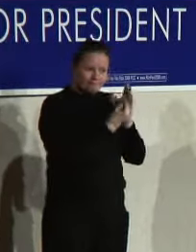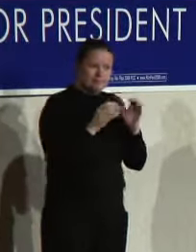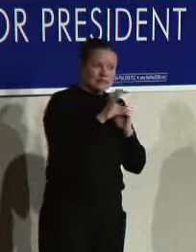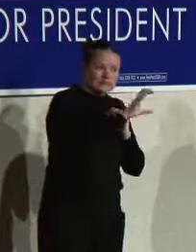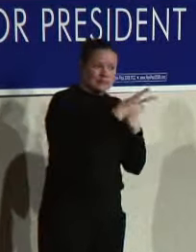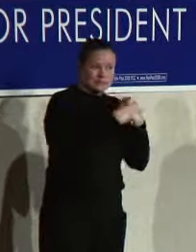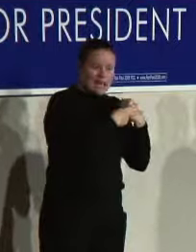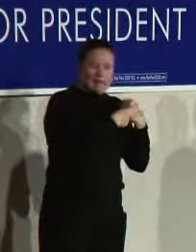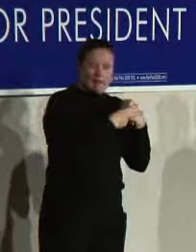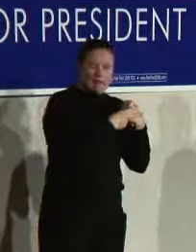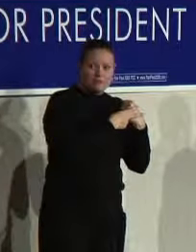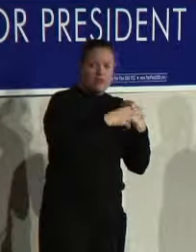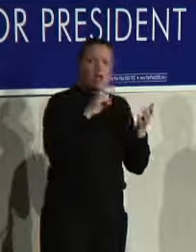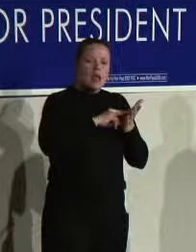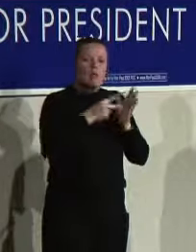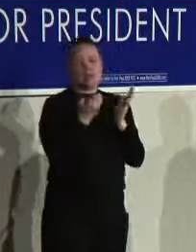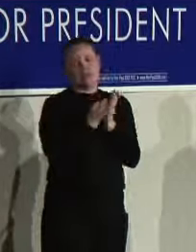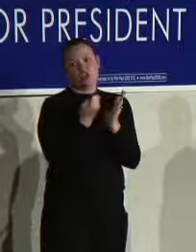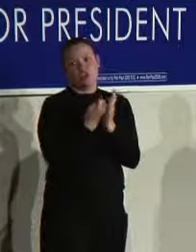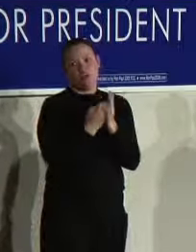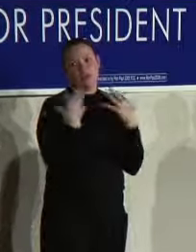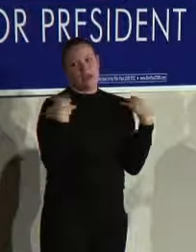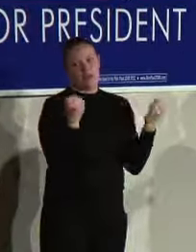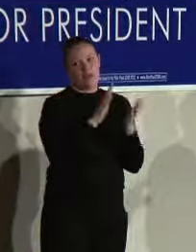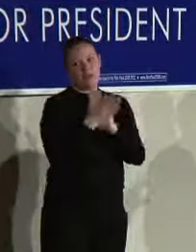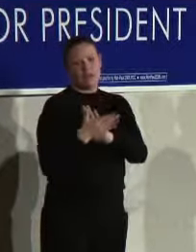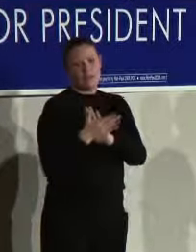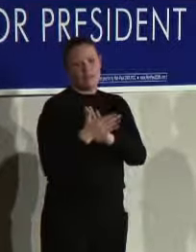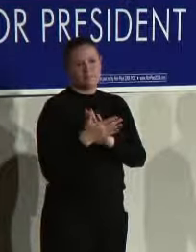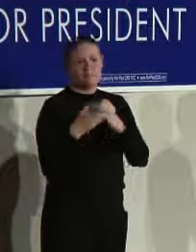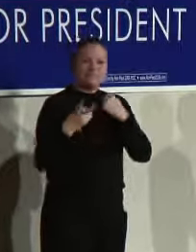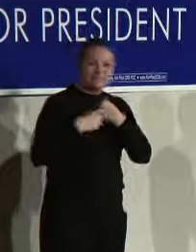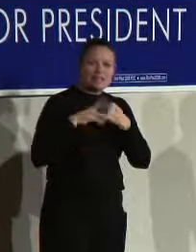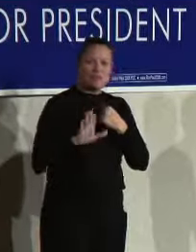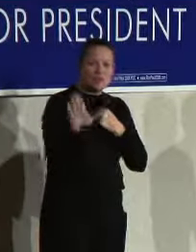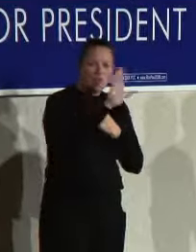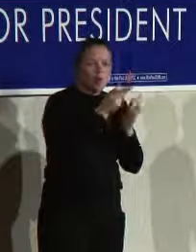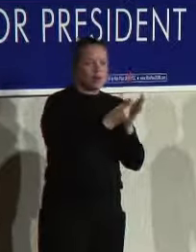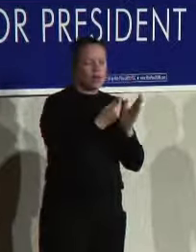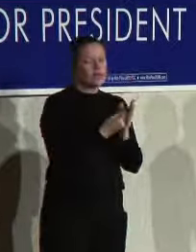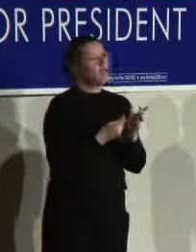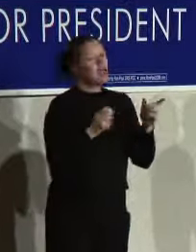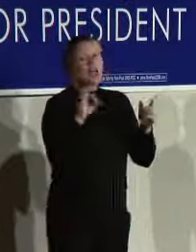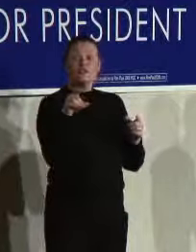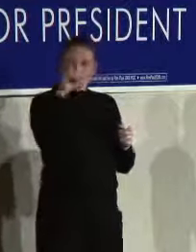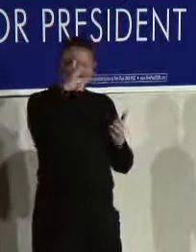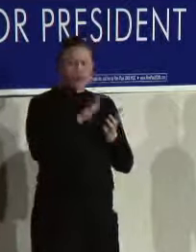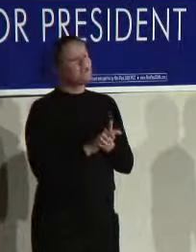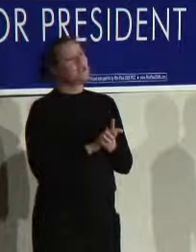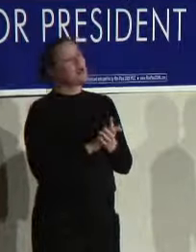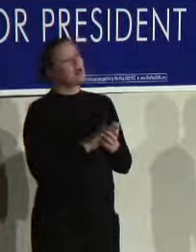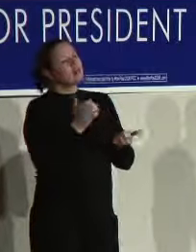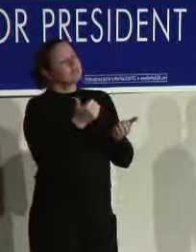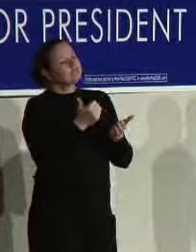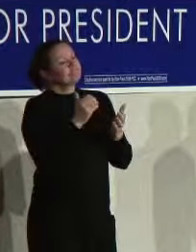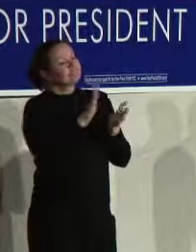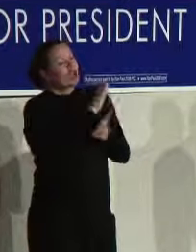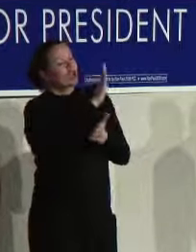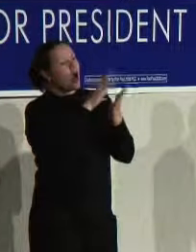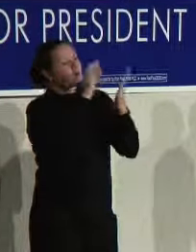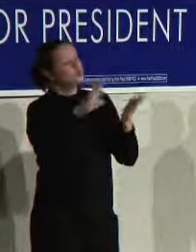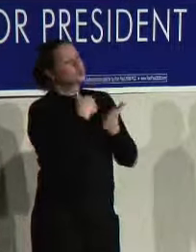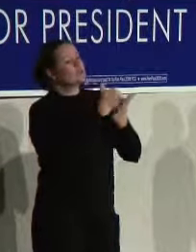pocket. This is where you would get the money. If you say, well, what can I do to help college kids? Well, make sure that you don't have